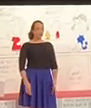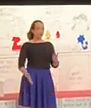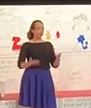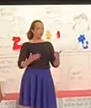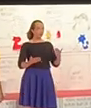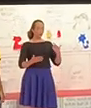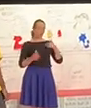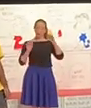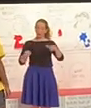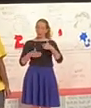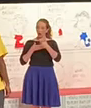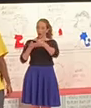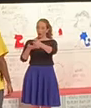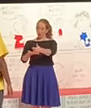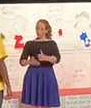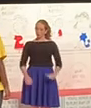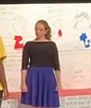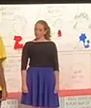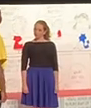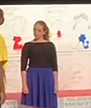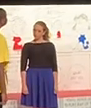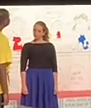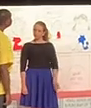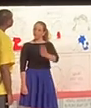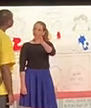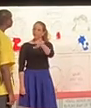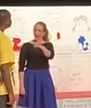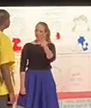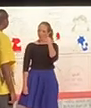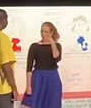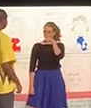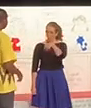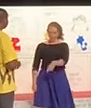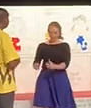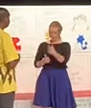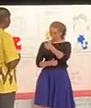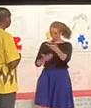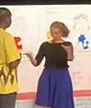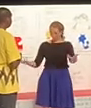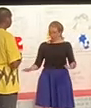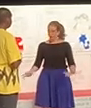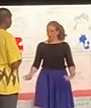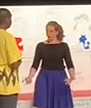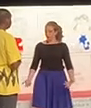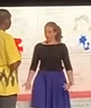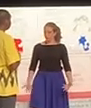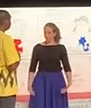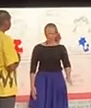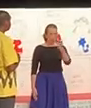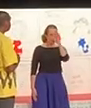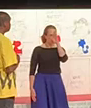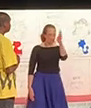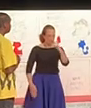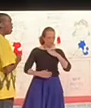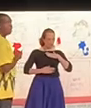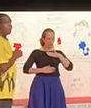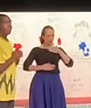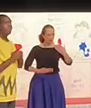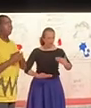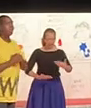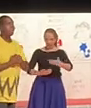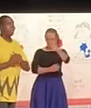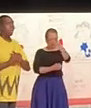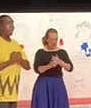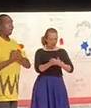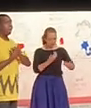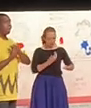Maybe there's something I can do to help. I think what you need most of all, Charlie Brown, is to come right out and admit